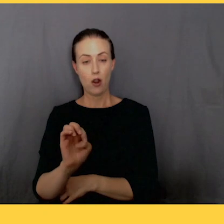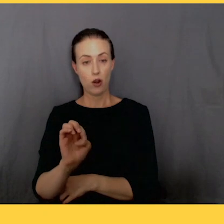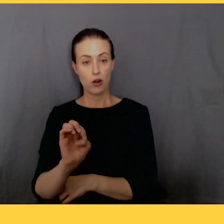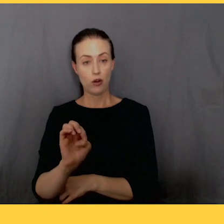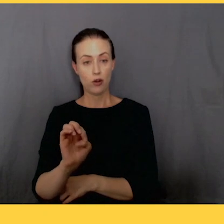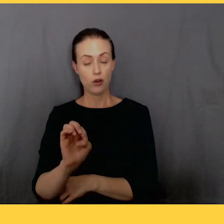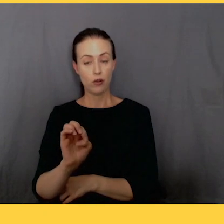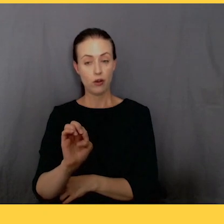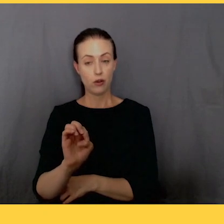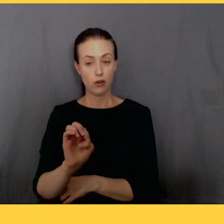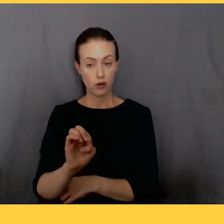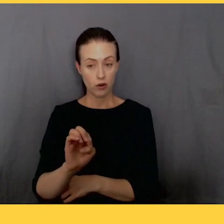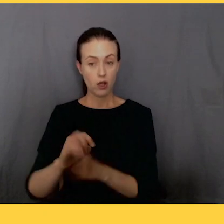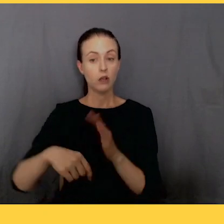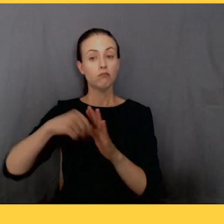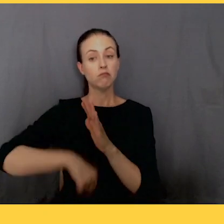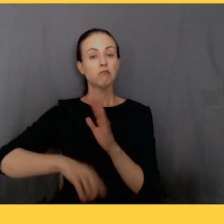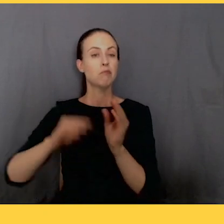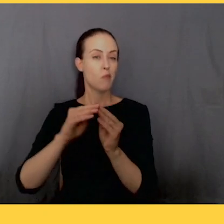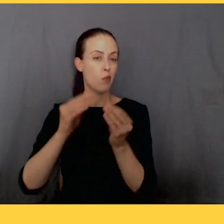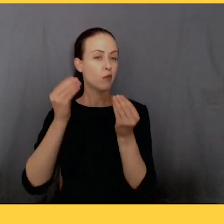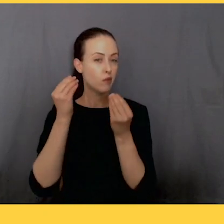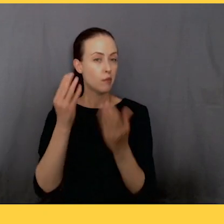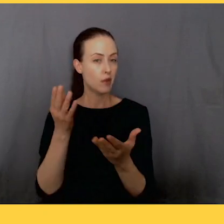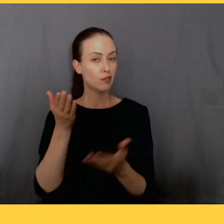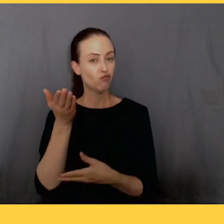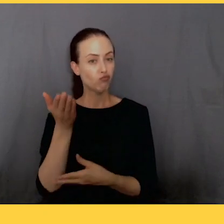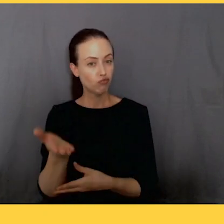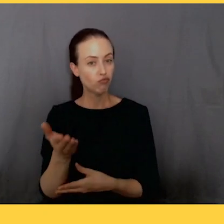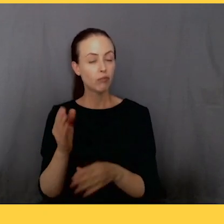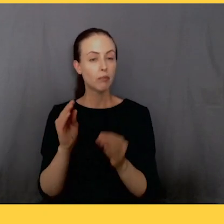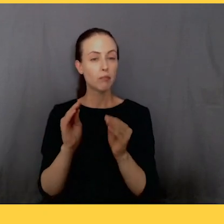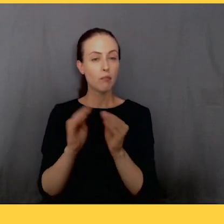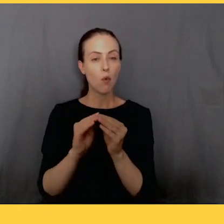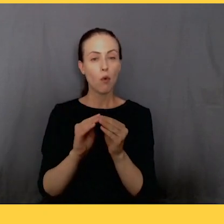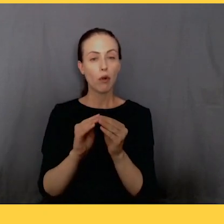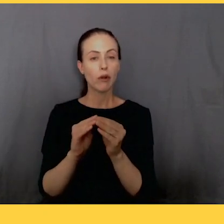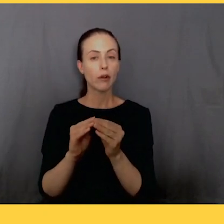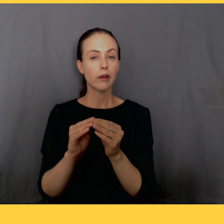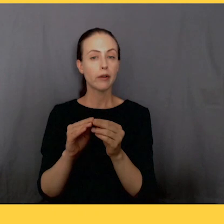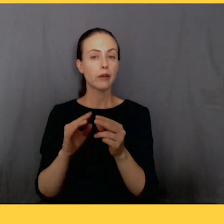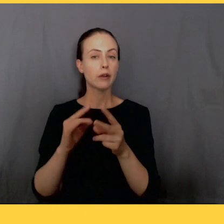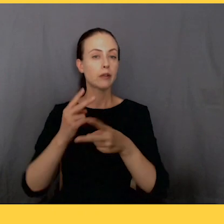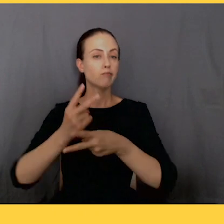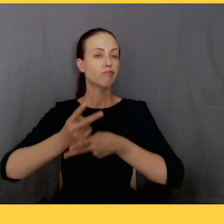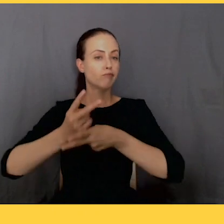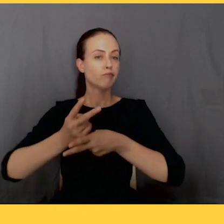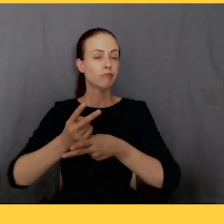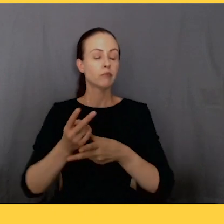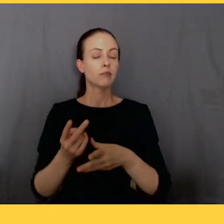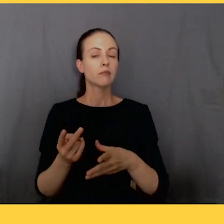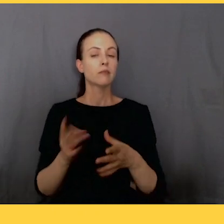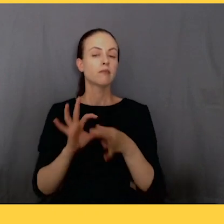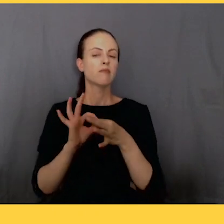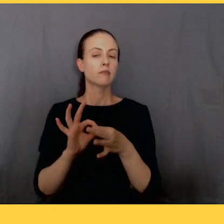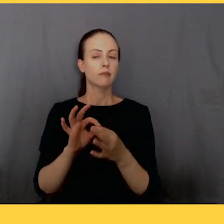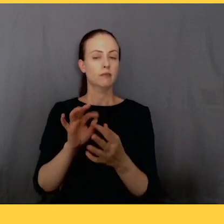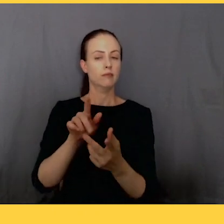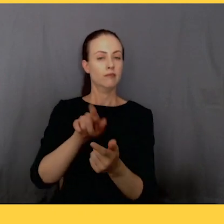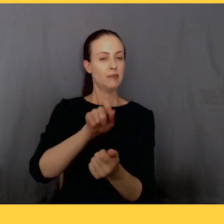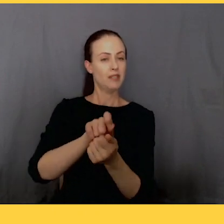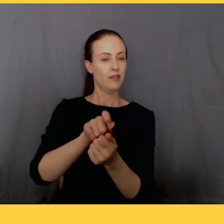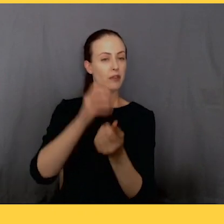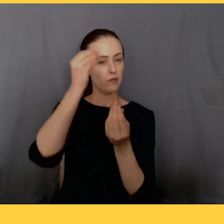provides even more information and more care, with, if you will, with regard to the specific